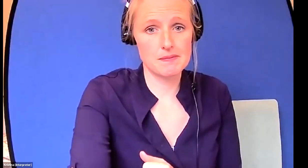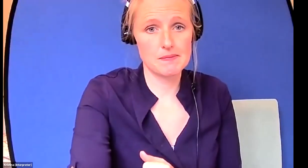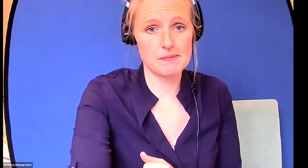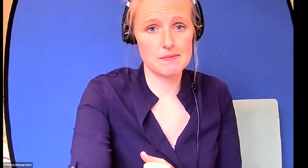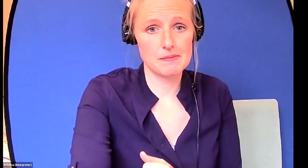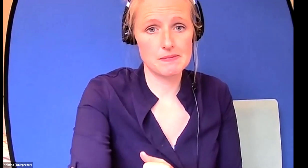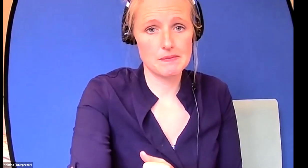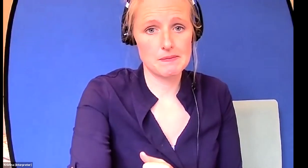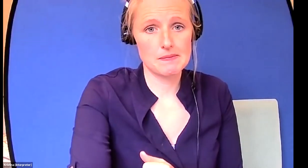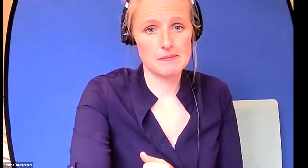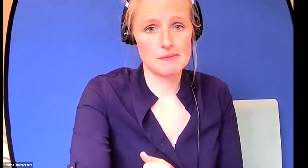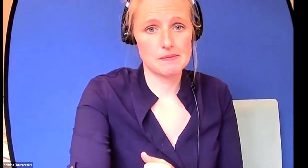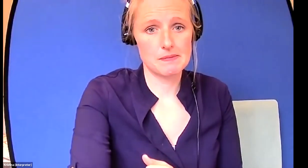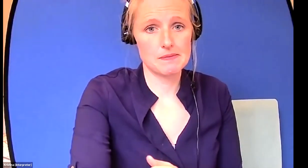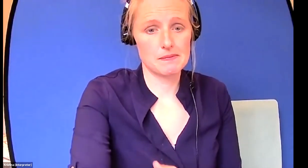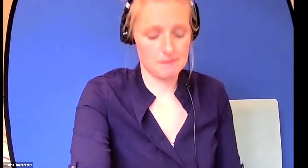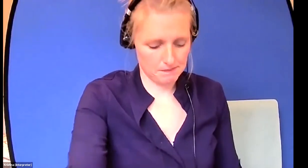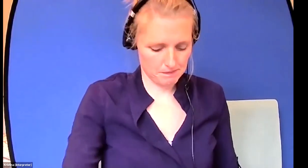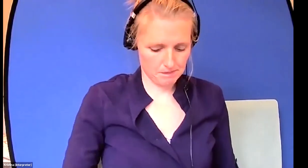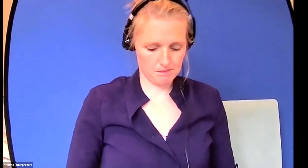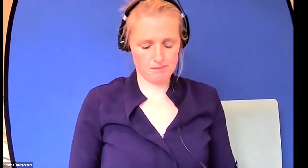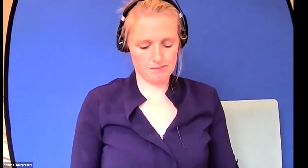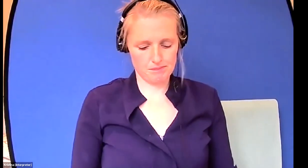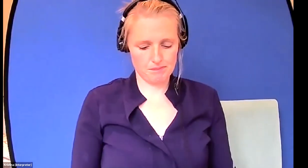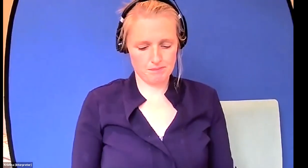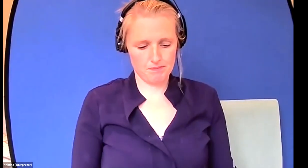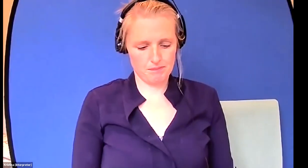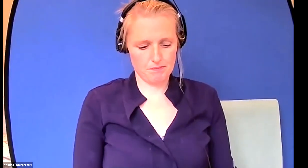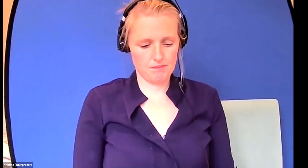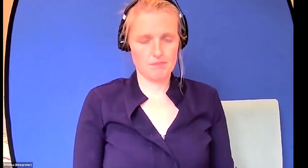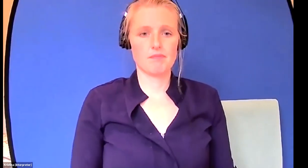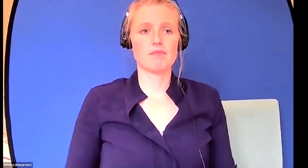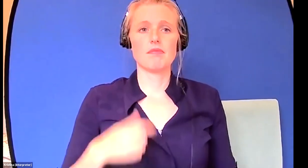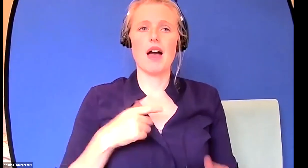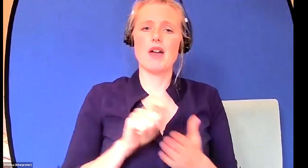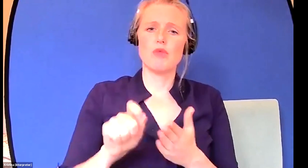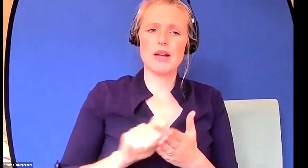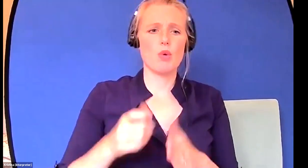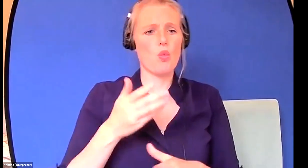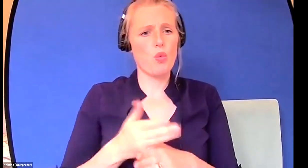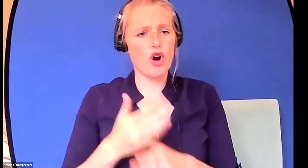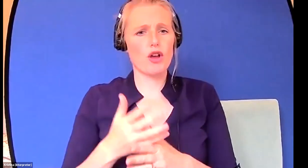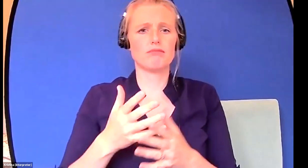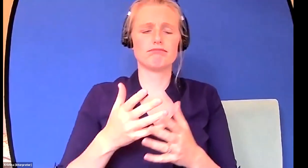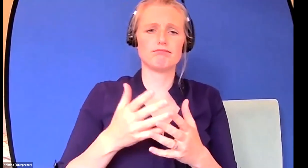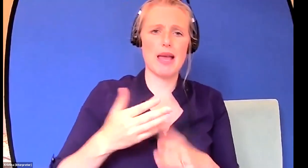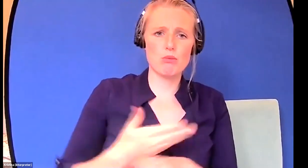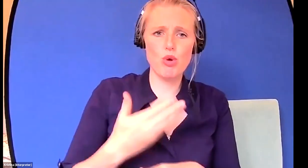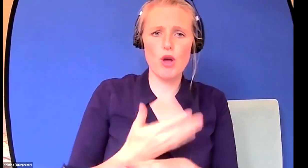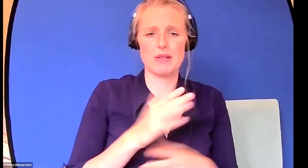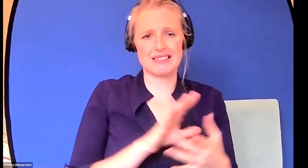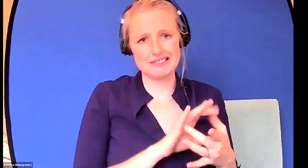As Ali says, what I write about is work and employment in the arts and culture, linked to cultural theory and cultural